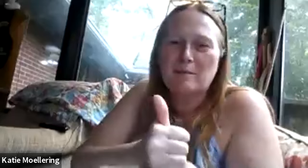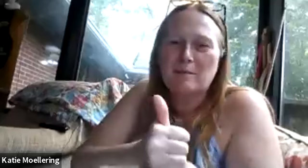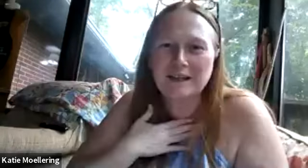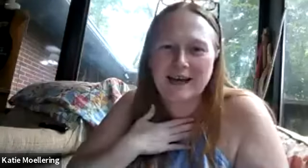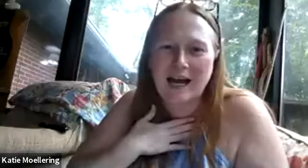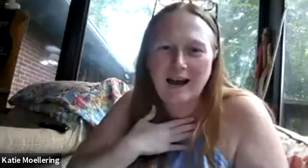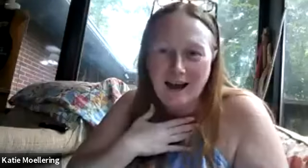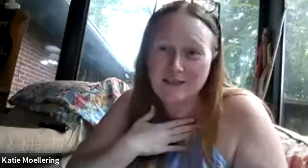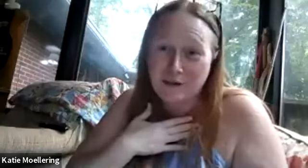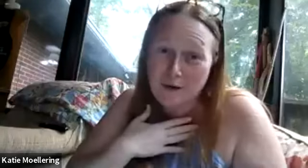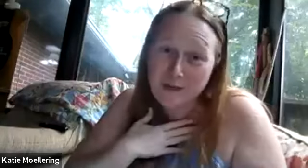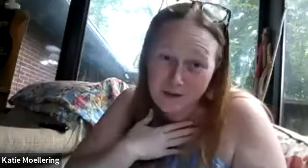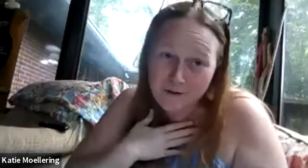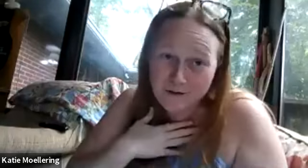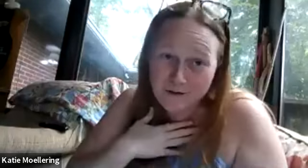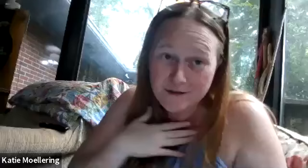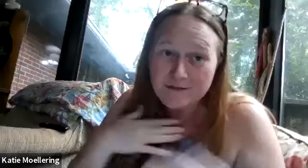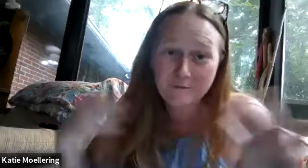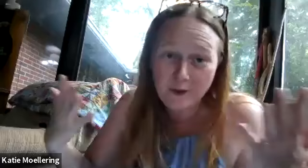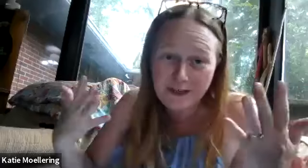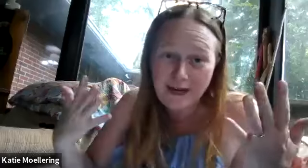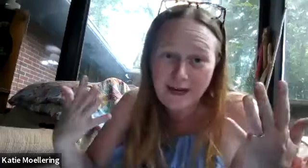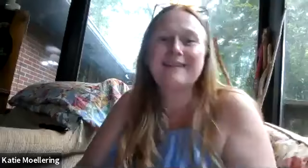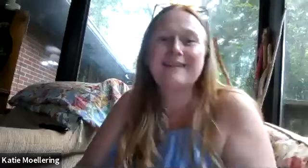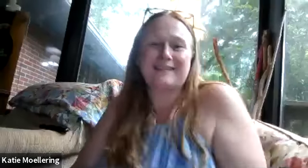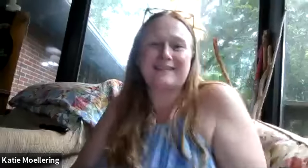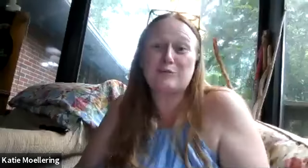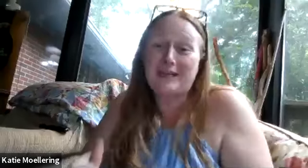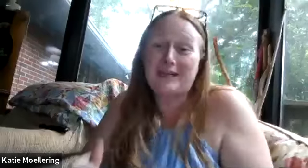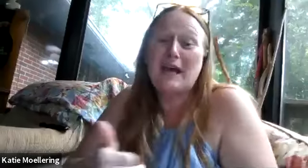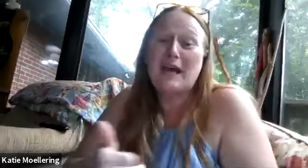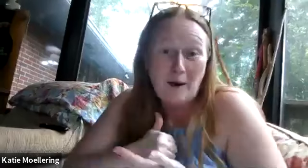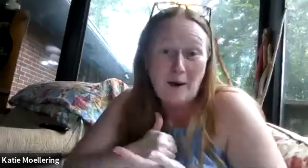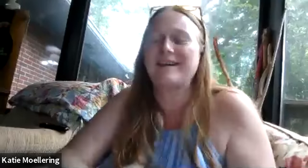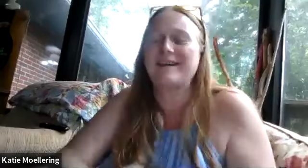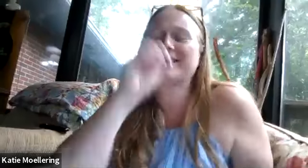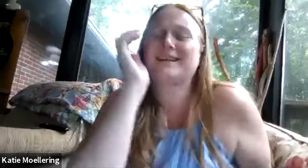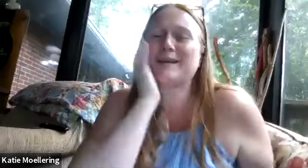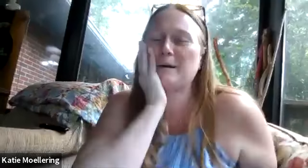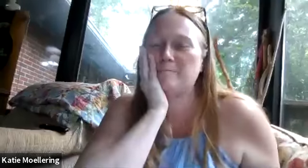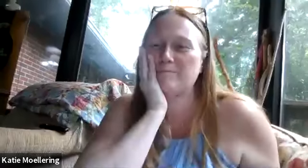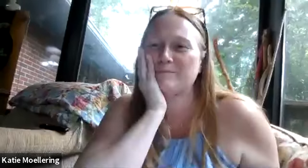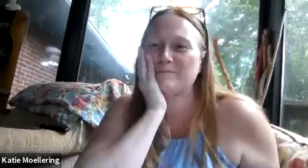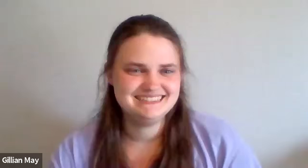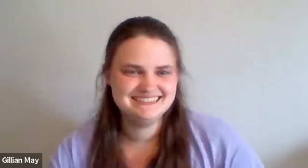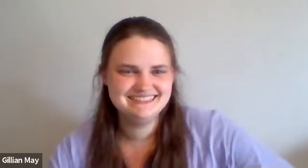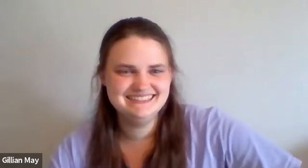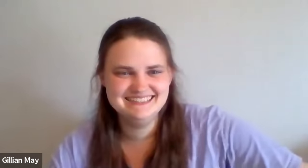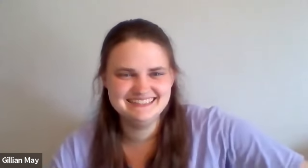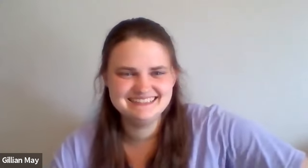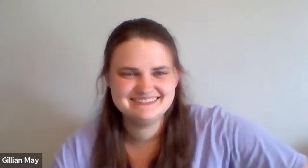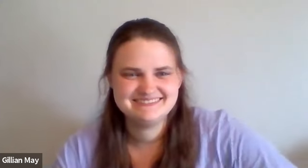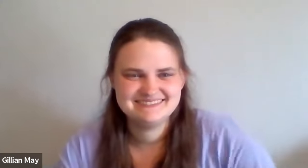help because it was something that I thought I would use one day. Like, do you need help? You know, and right. So if you didn't remember